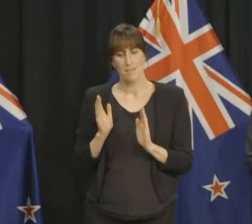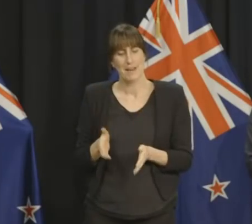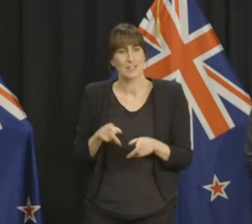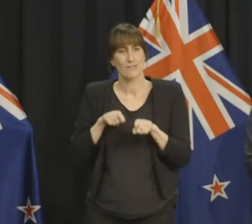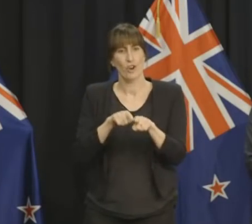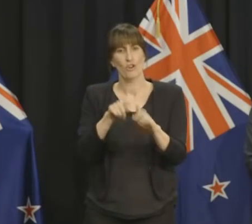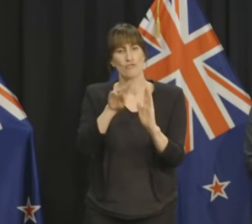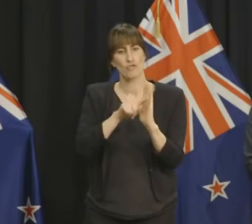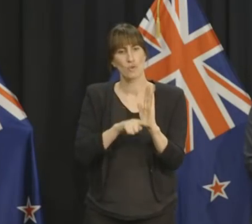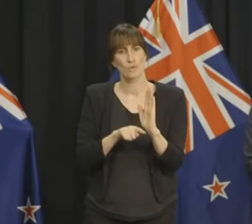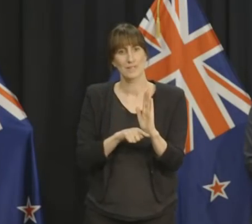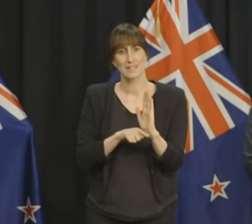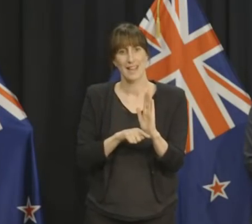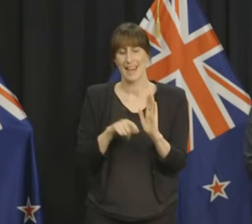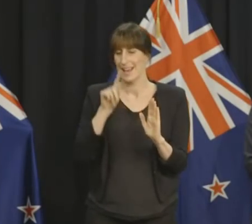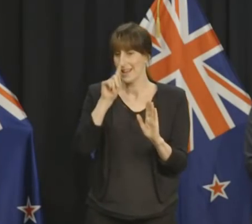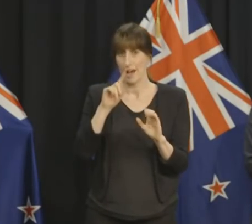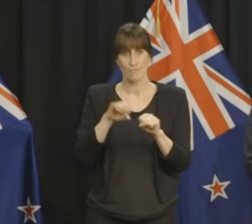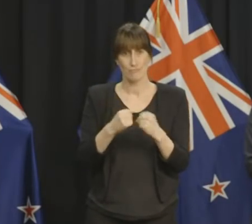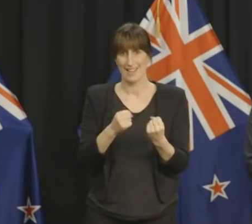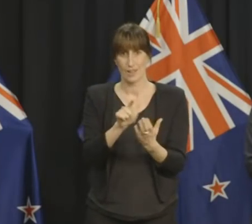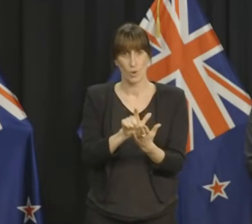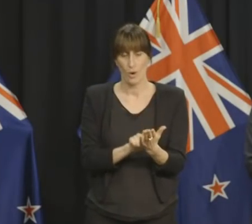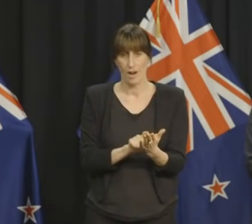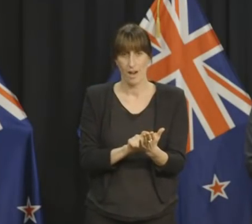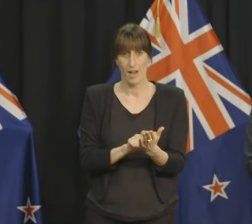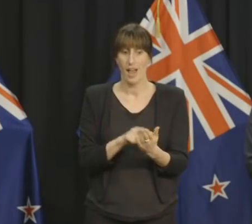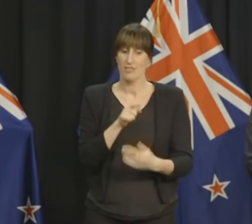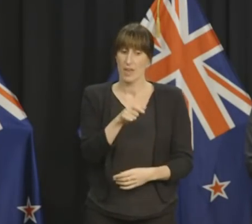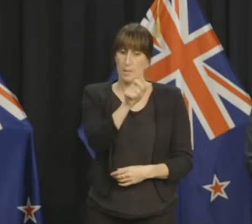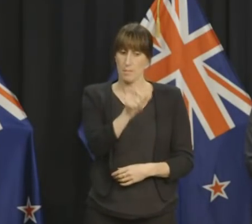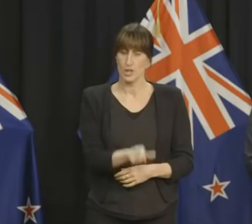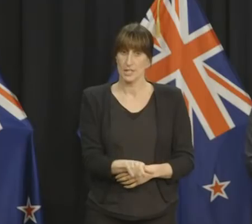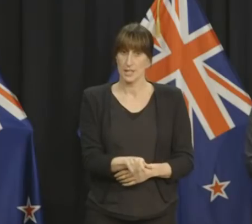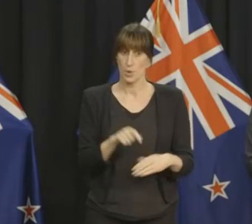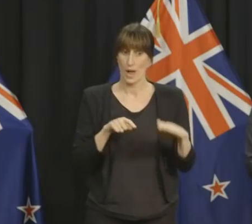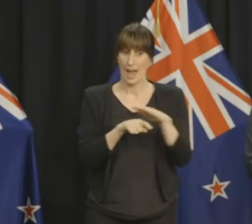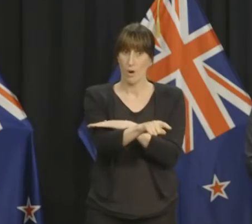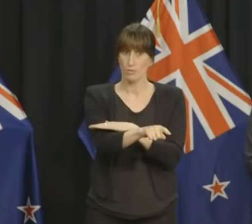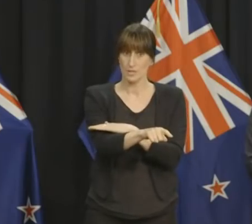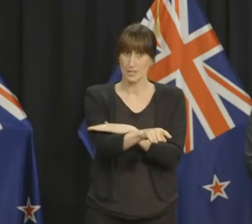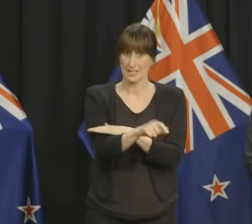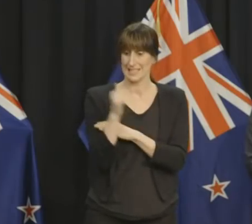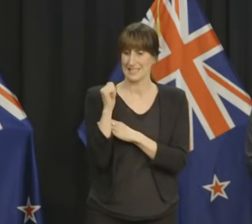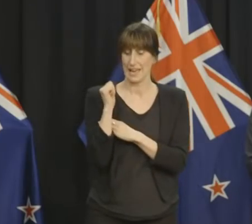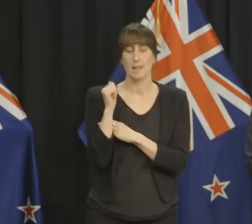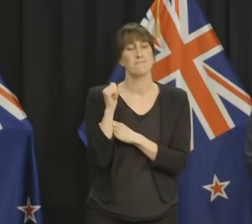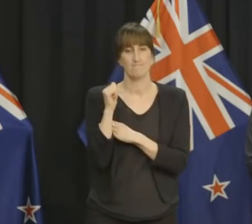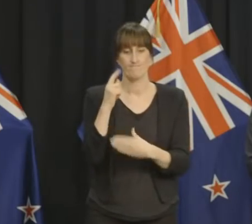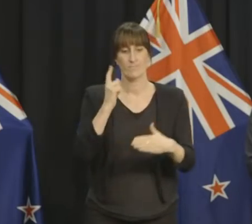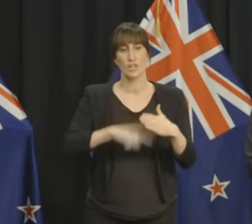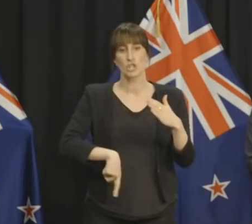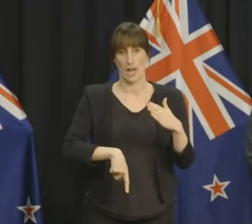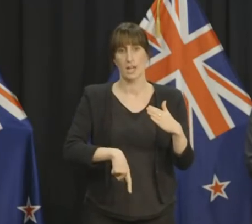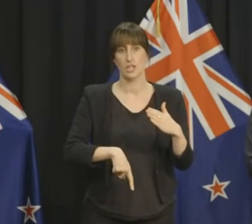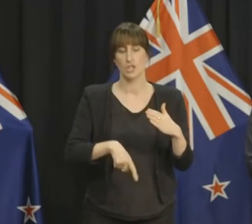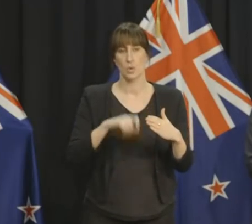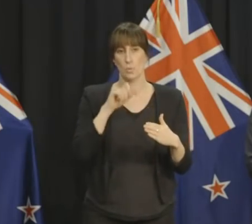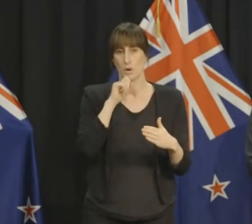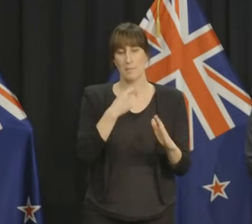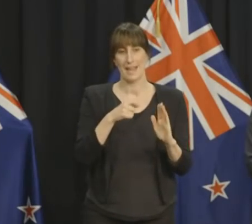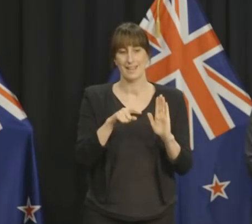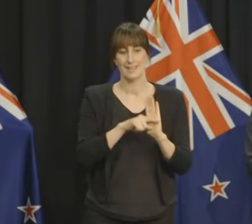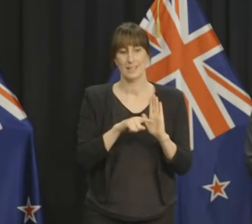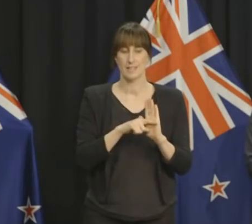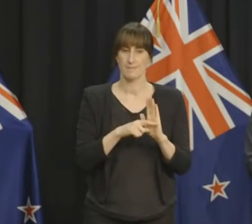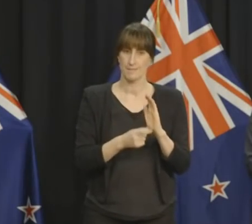be consequences. And I can confirm that this individual will be charged and there will be consequences to these actions. What